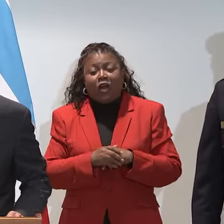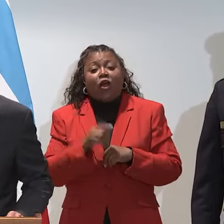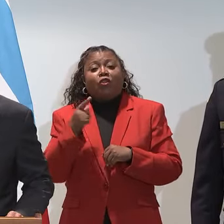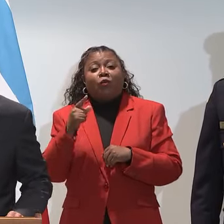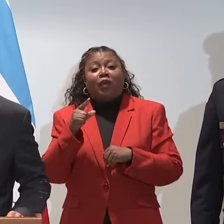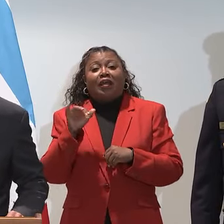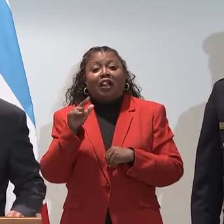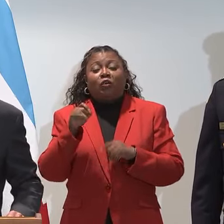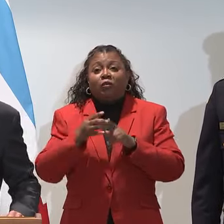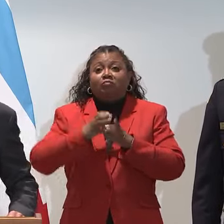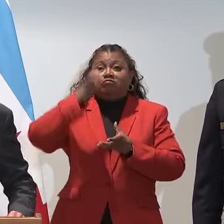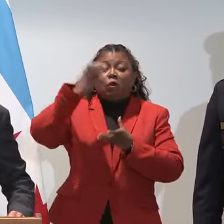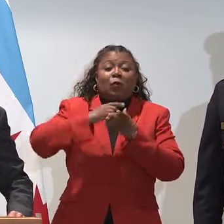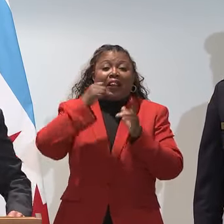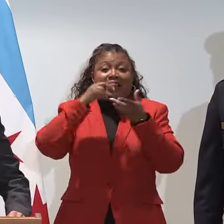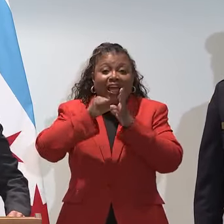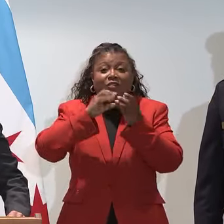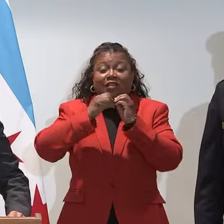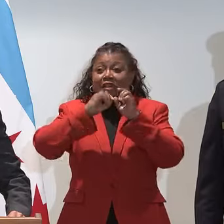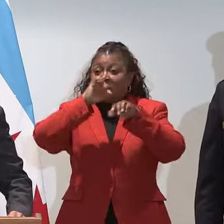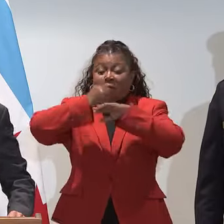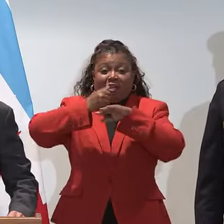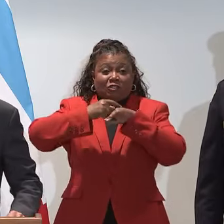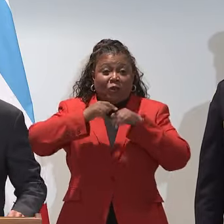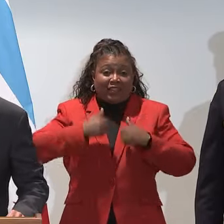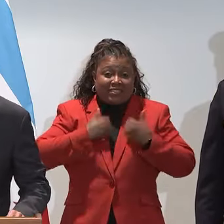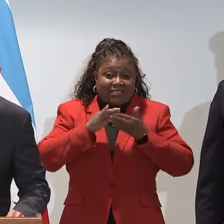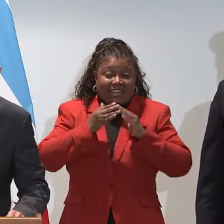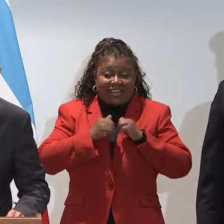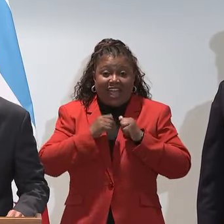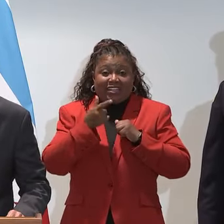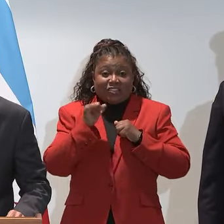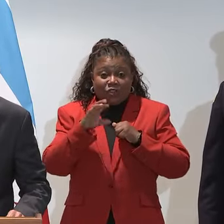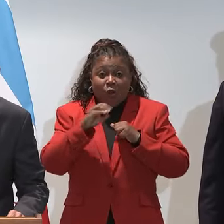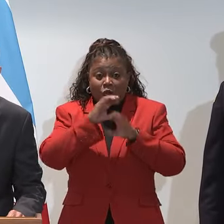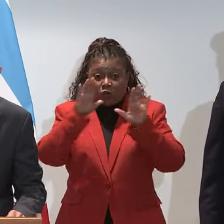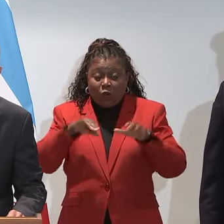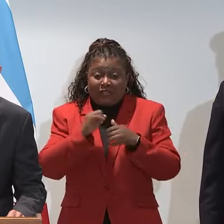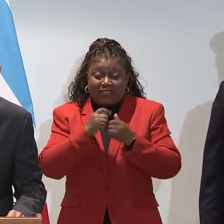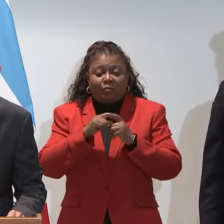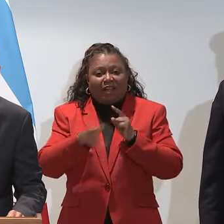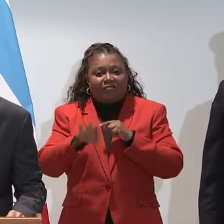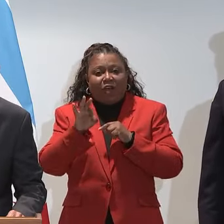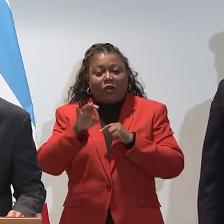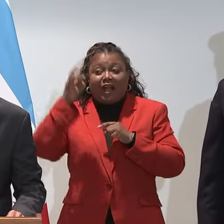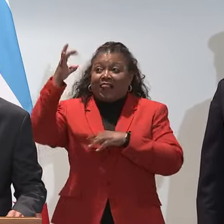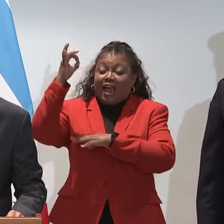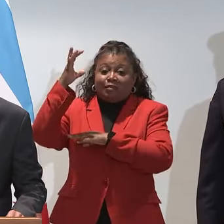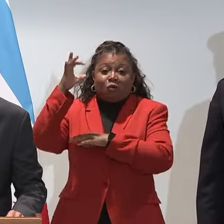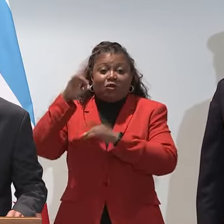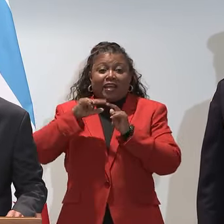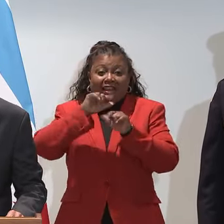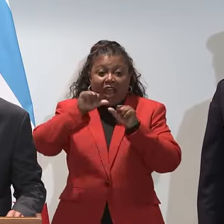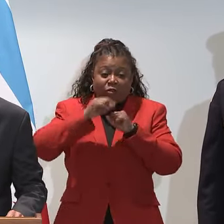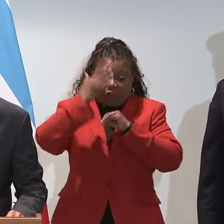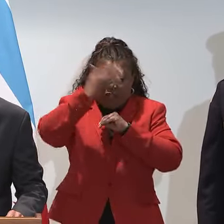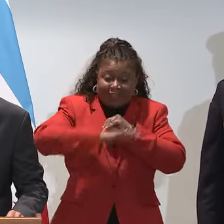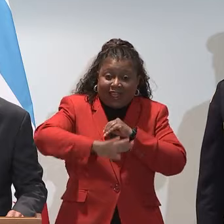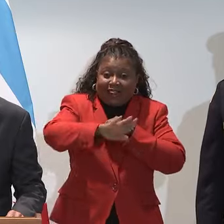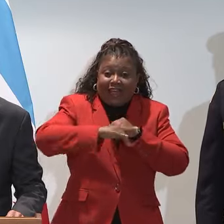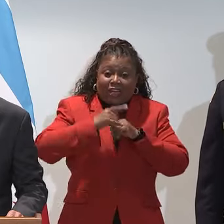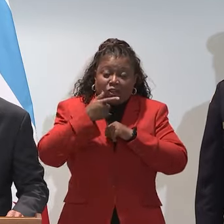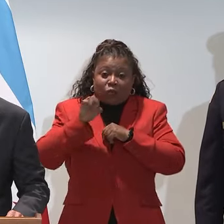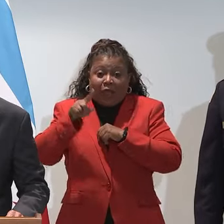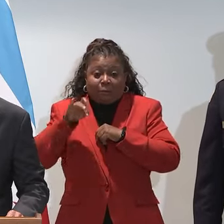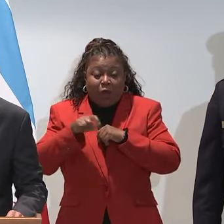green aluminum pole markers with letters and numbers based on the city addresses is geocoded system can be found on light poles in areas along the lakefront in Grant